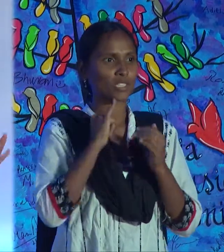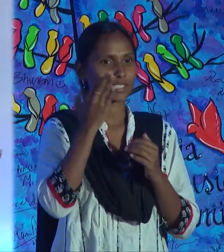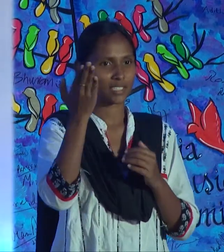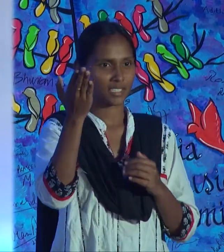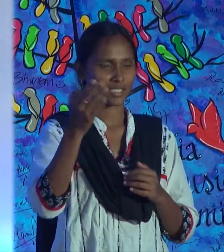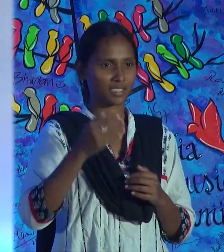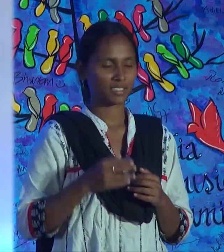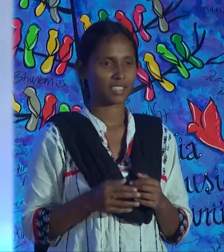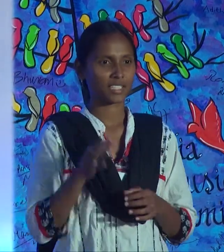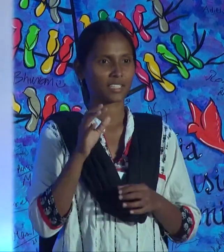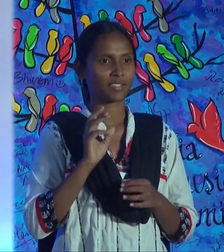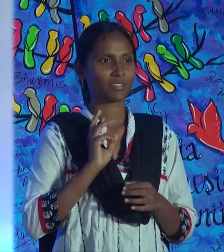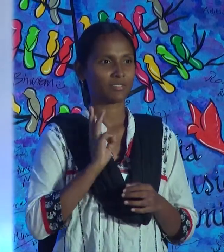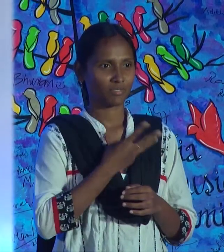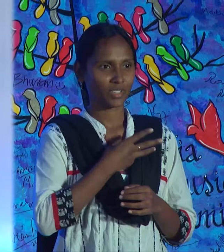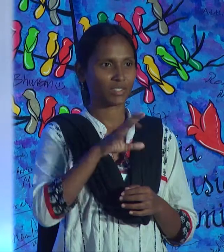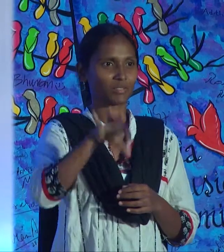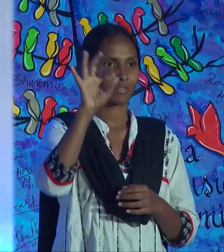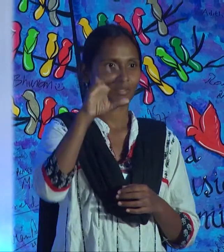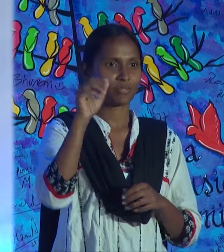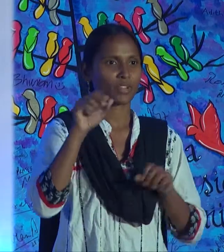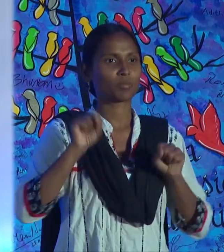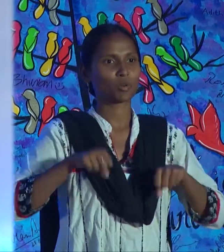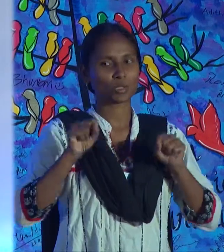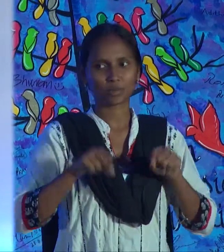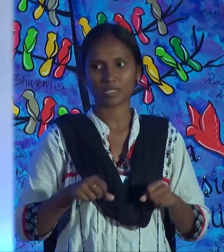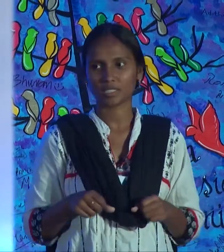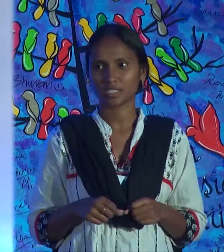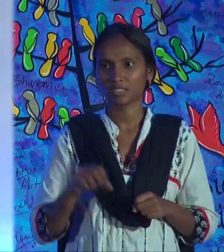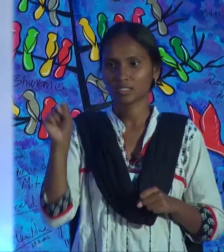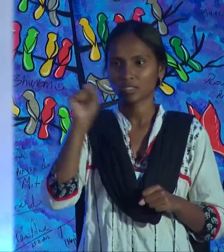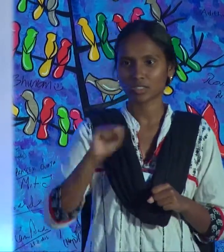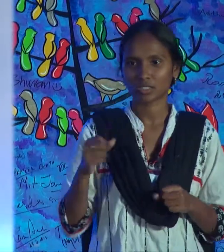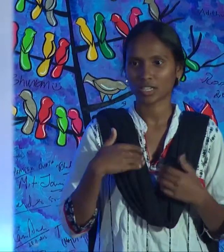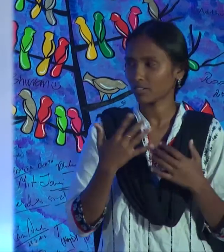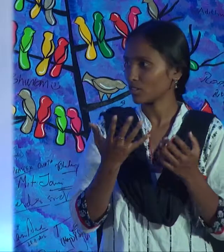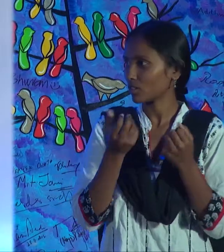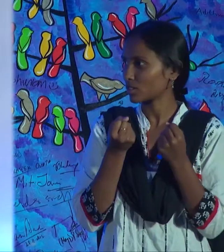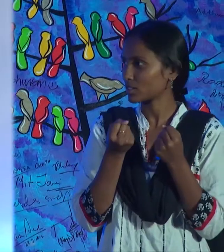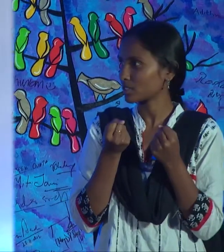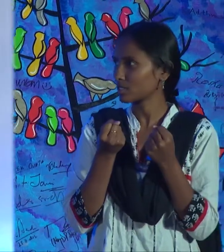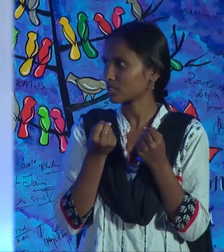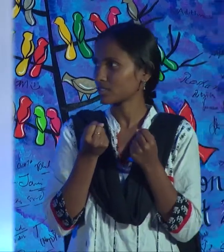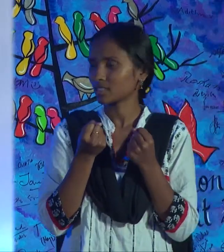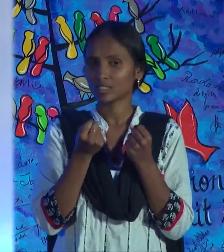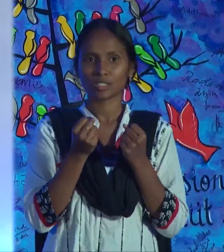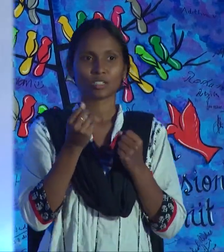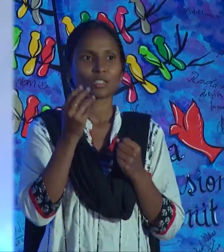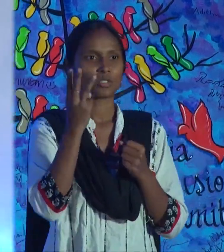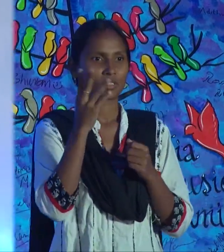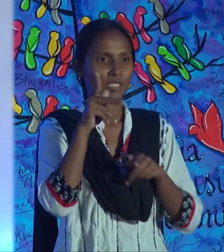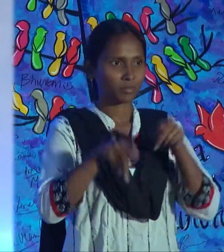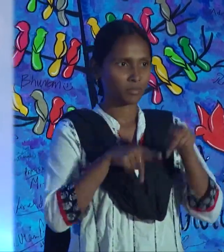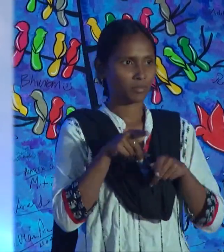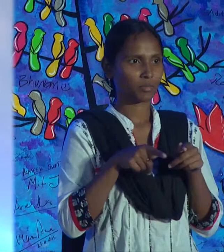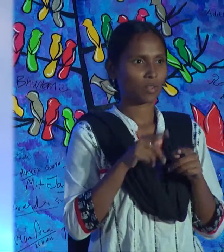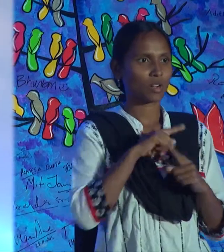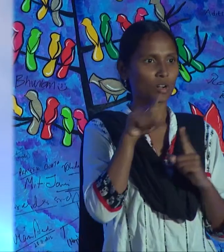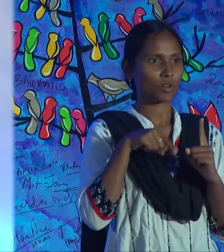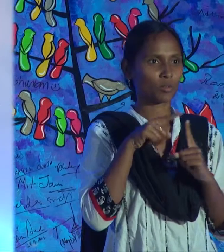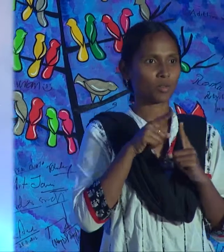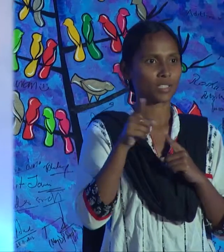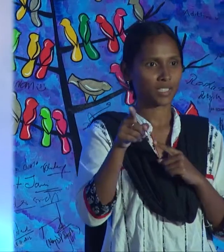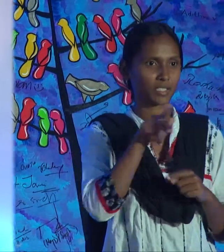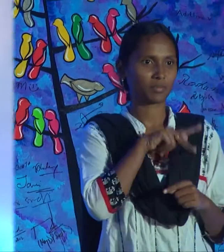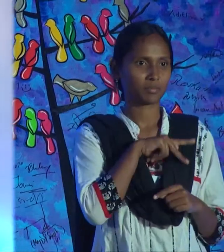there, we find new possibilities. So we've got a couple of speakers who will talk to you about